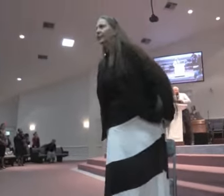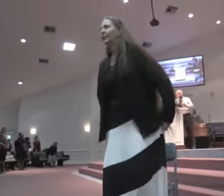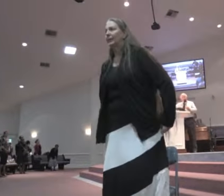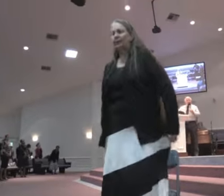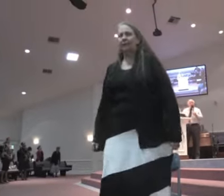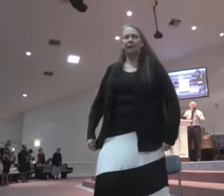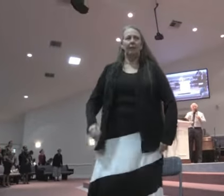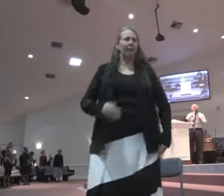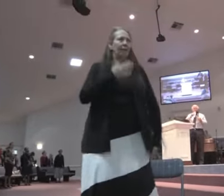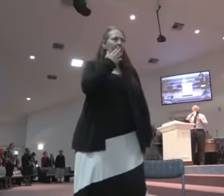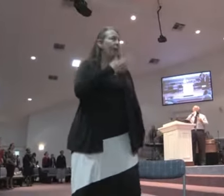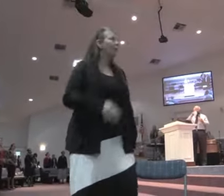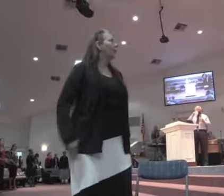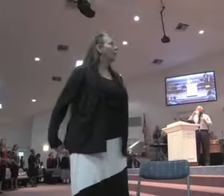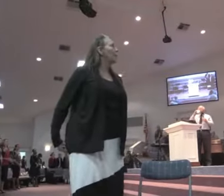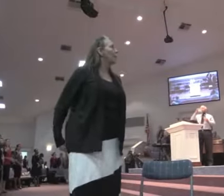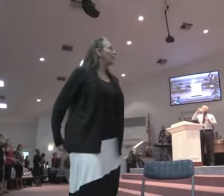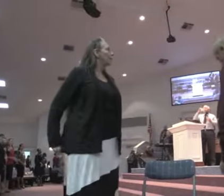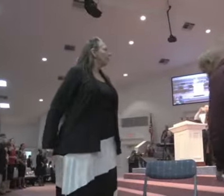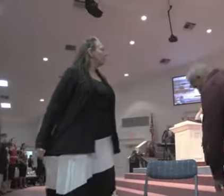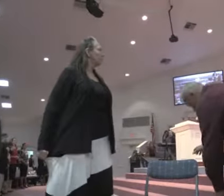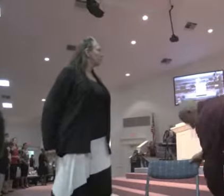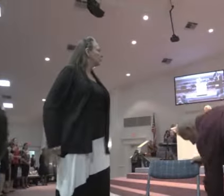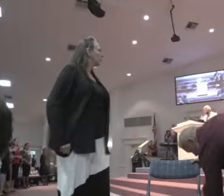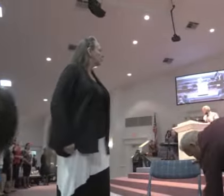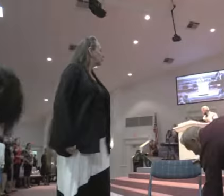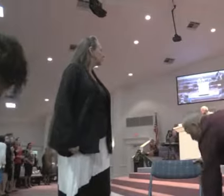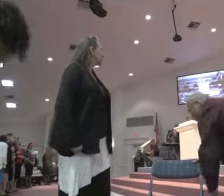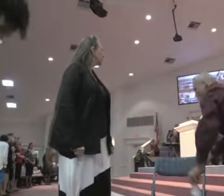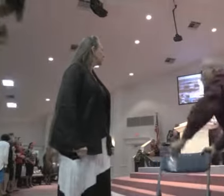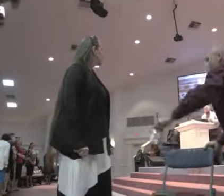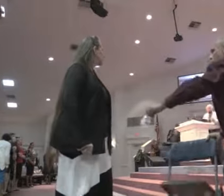I kind of feel like what Bill Arnold said this morning.